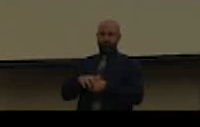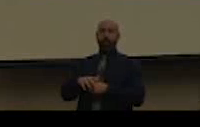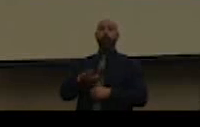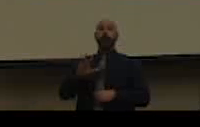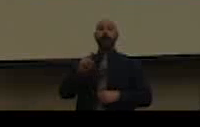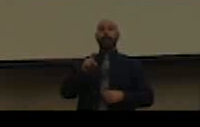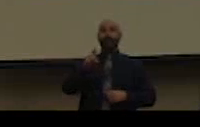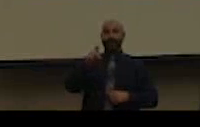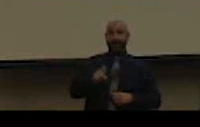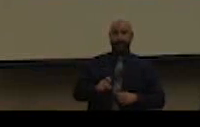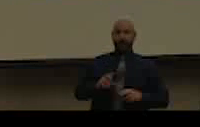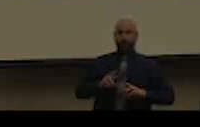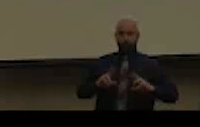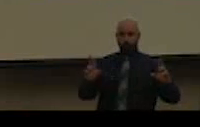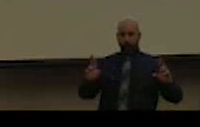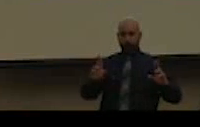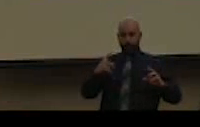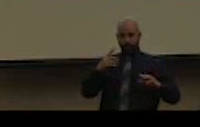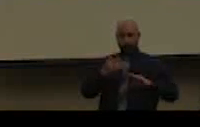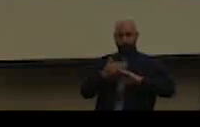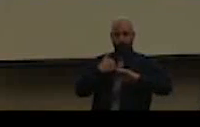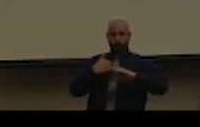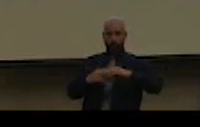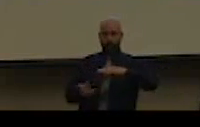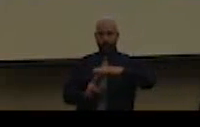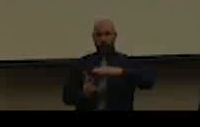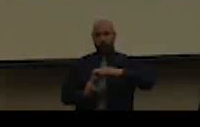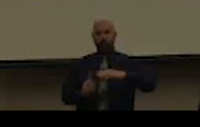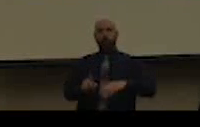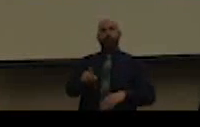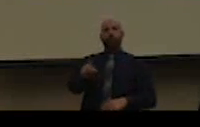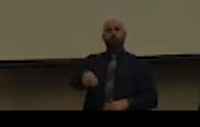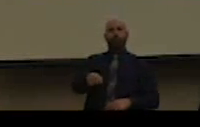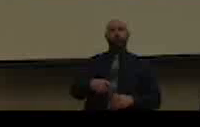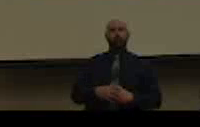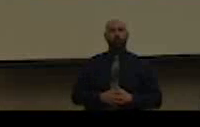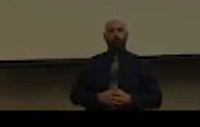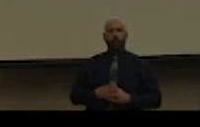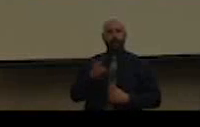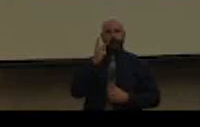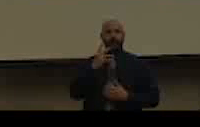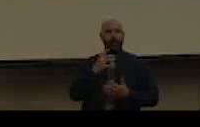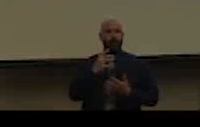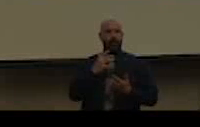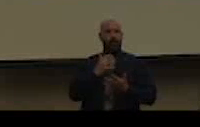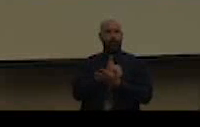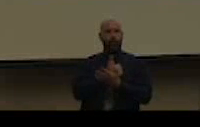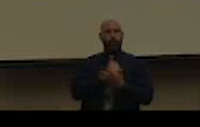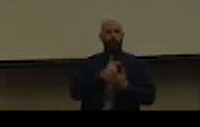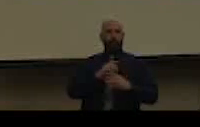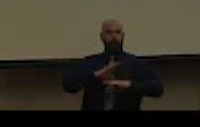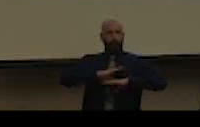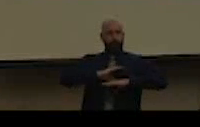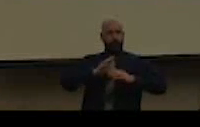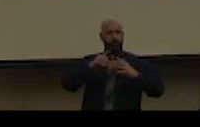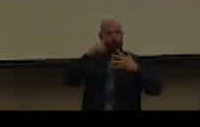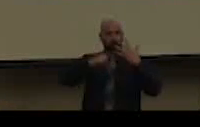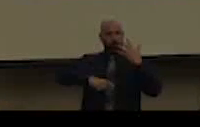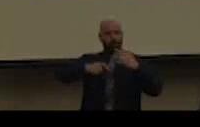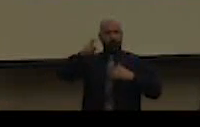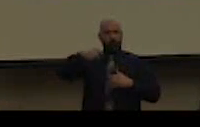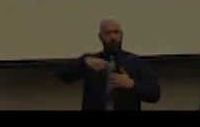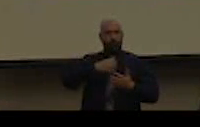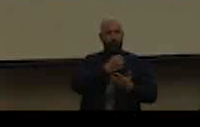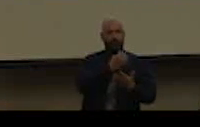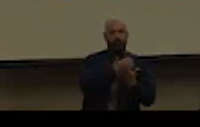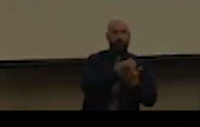for kindergarten. So I see this as an opportunity to meet a lot of needs economically,